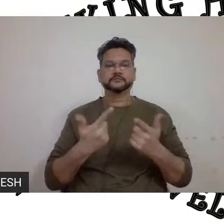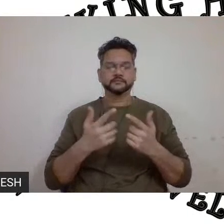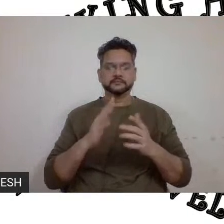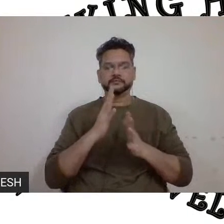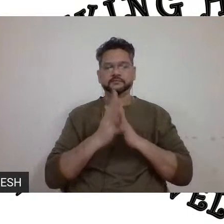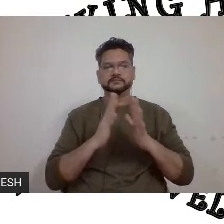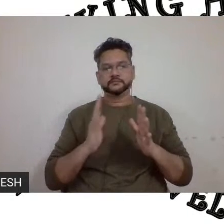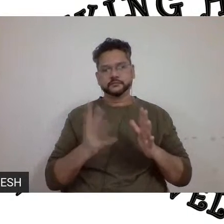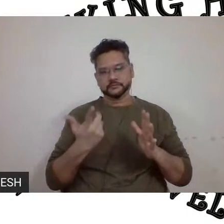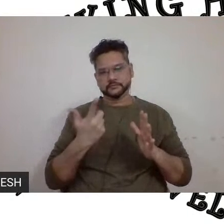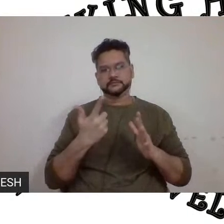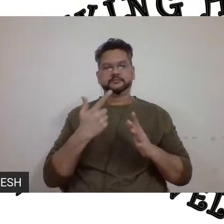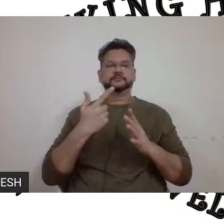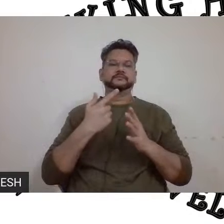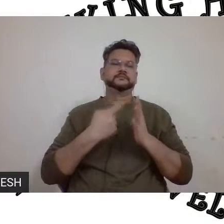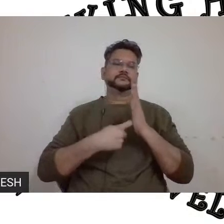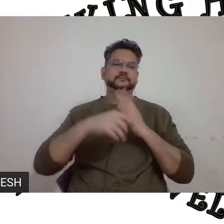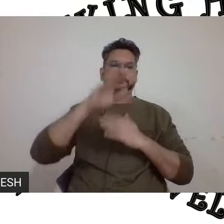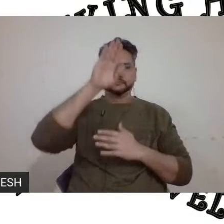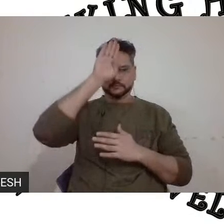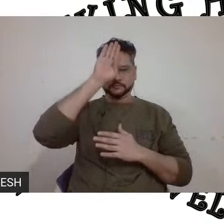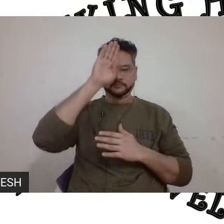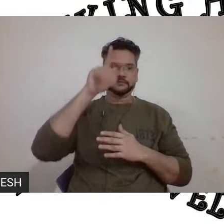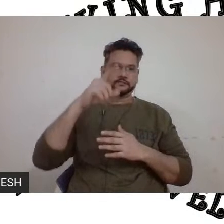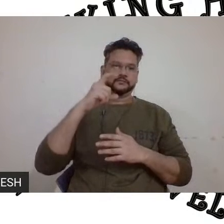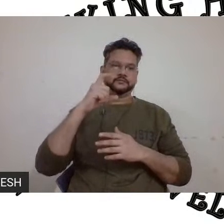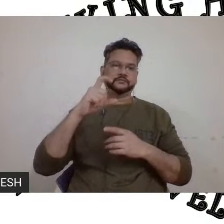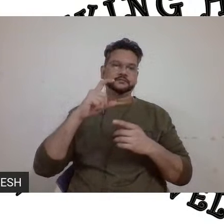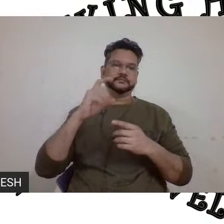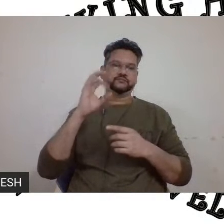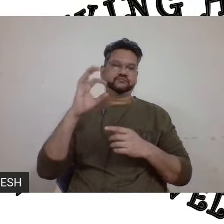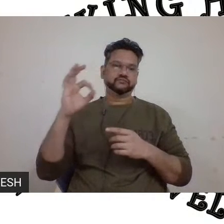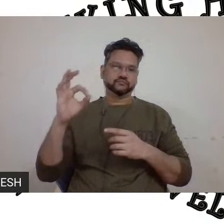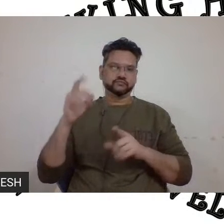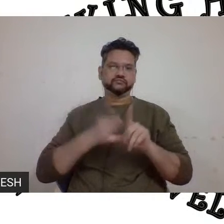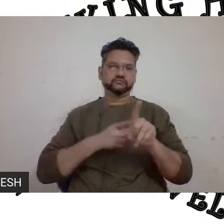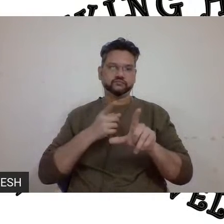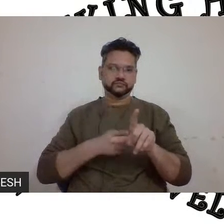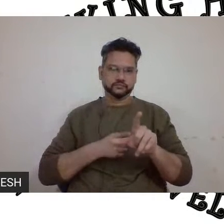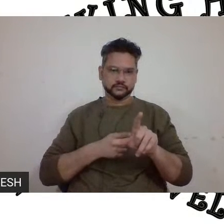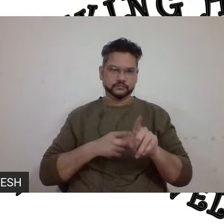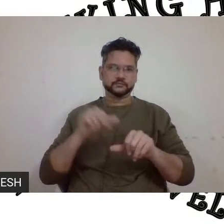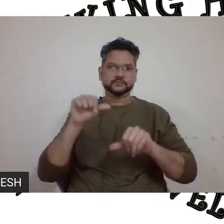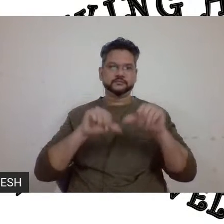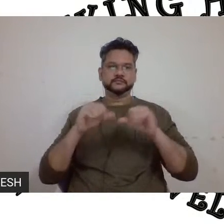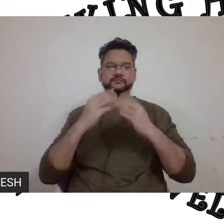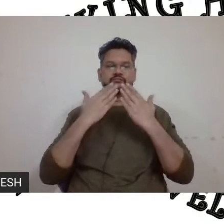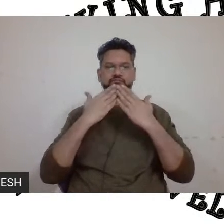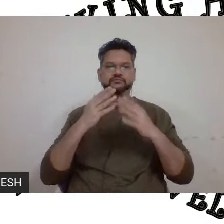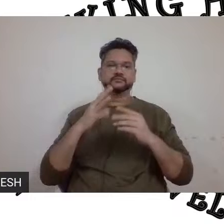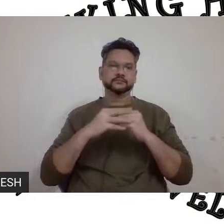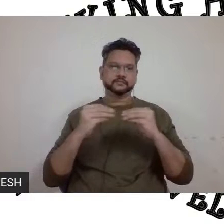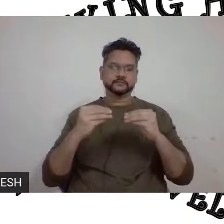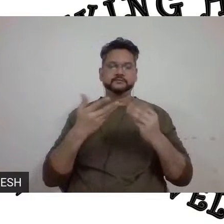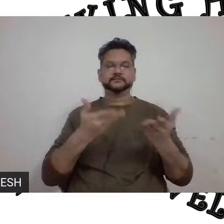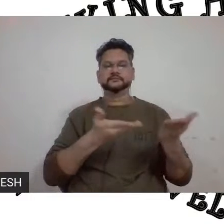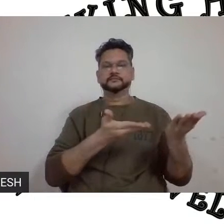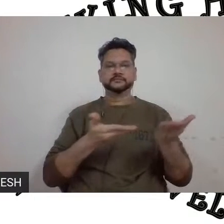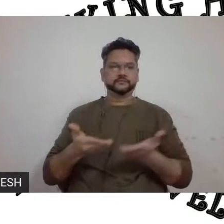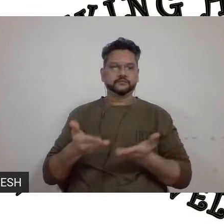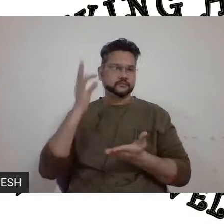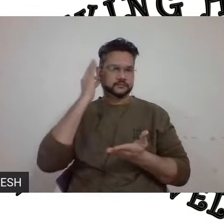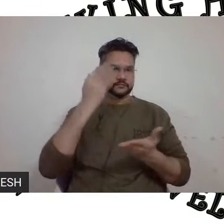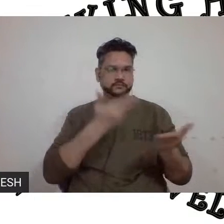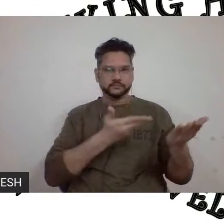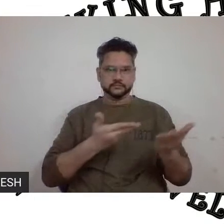Operating Office, COO Unike, Science School, Bangalore. Please welcome sir.